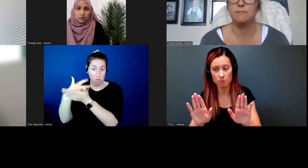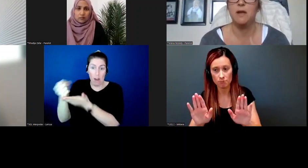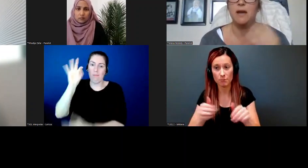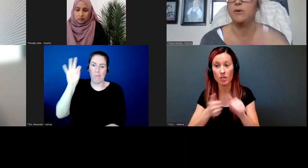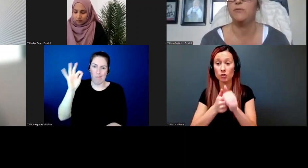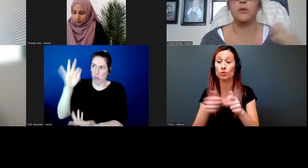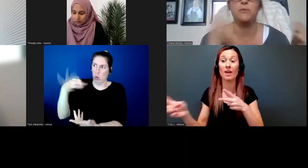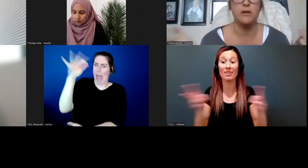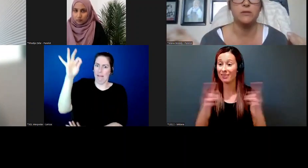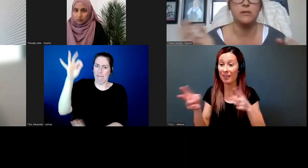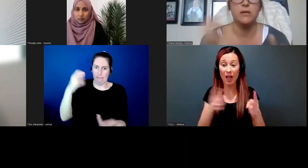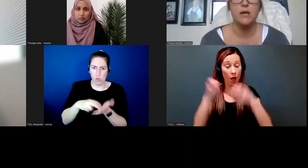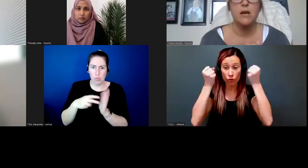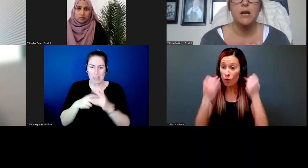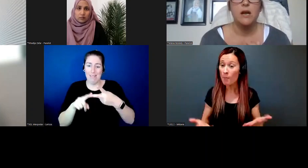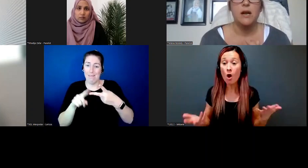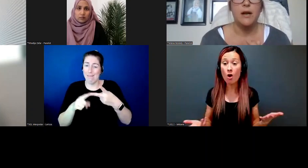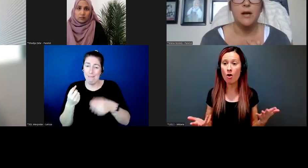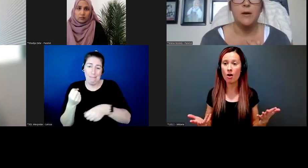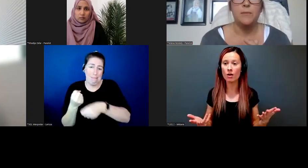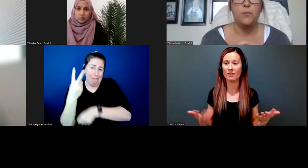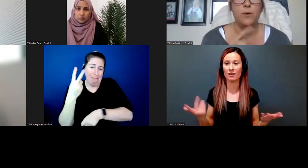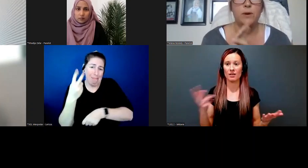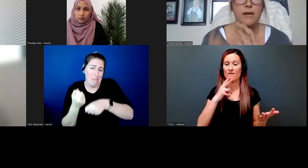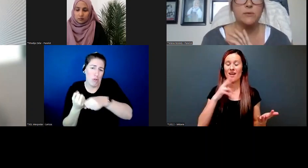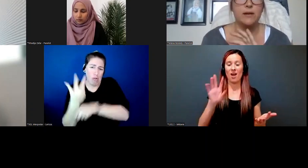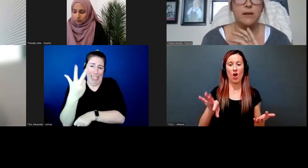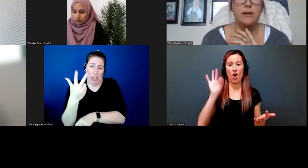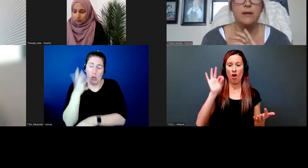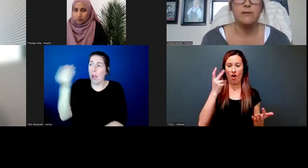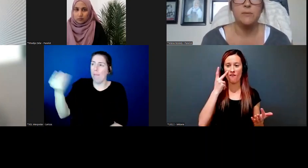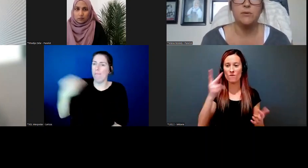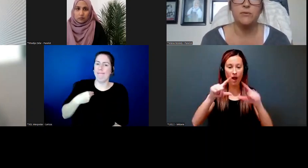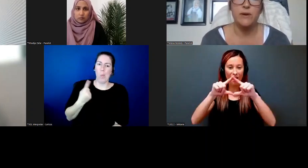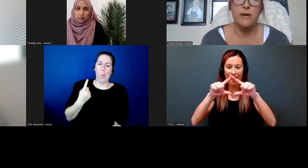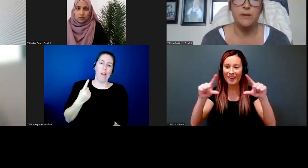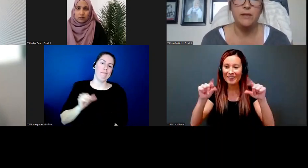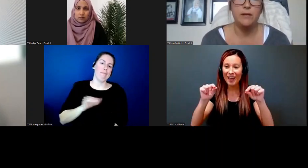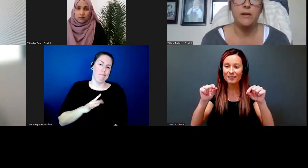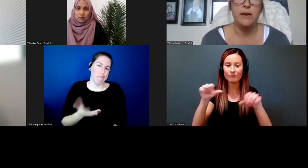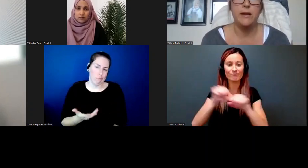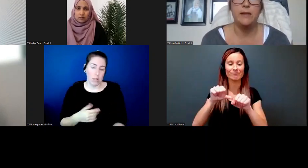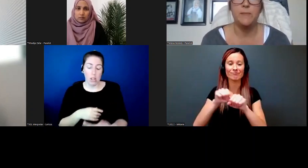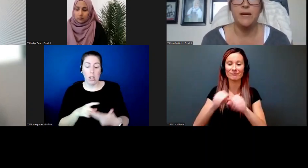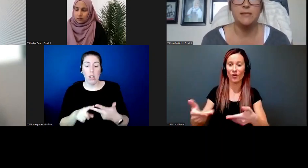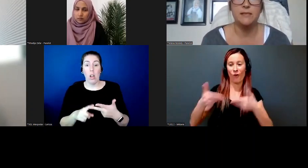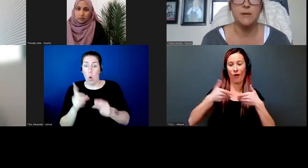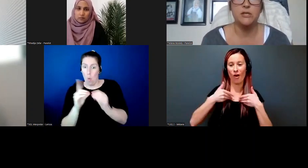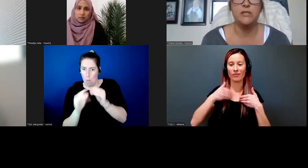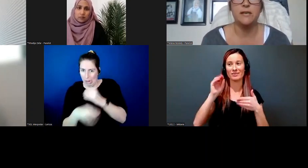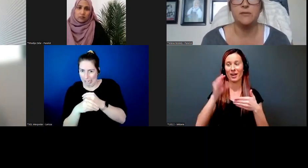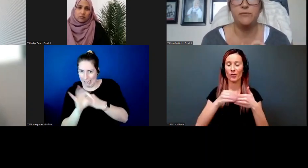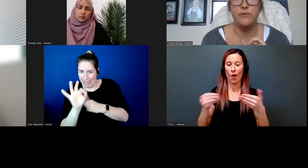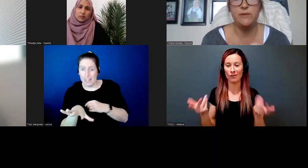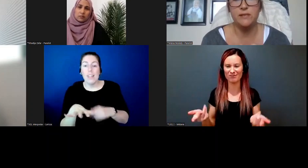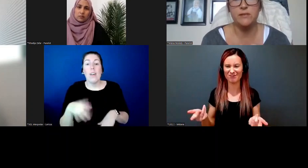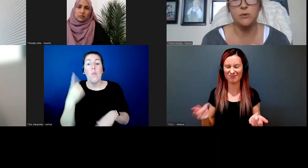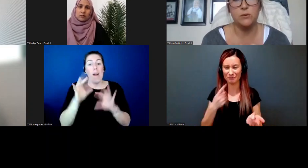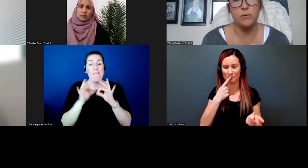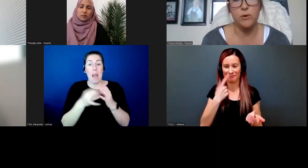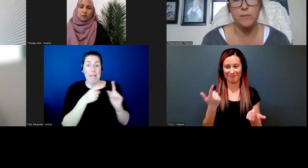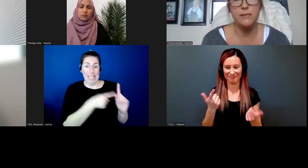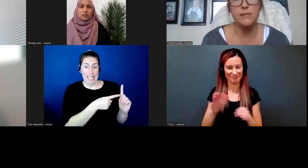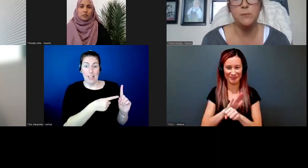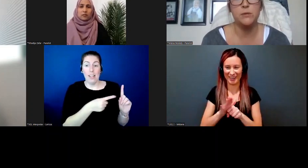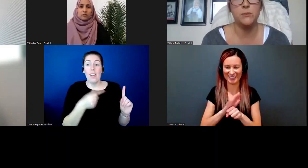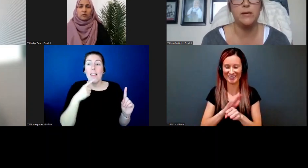those every few years. One last quick thing. I spoke to her family, and in the past 6 months, she's had 56